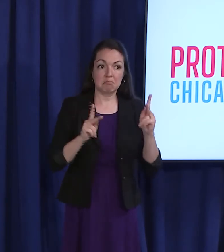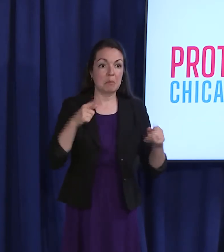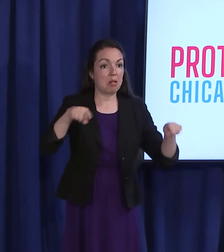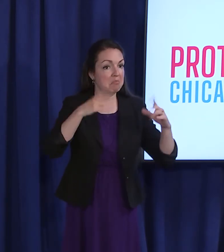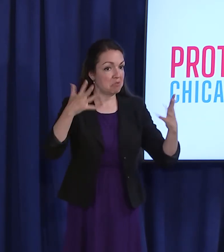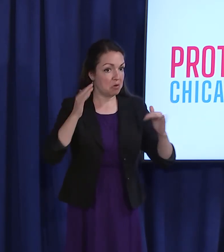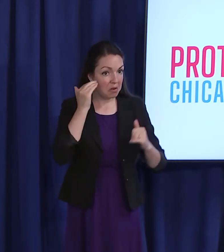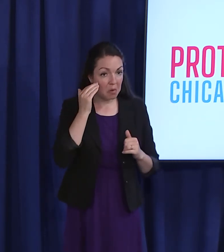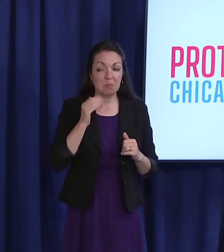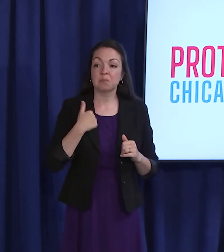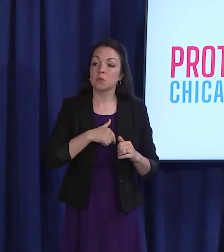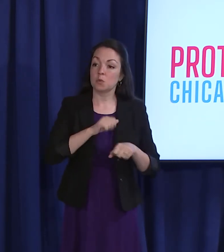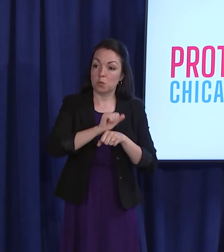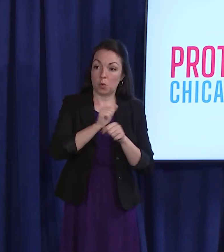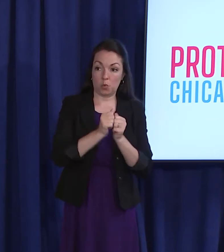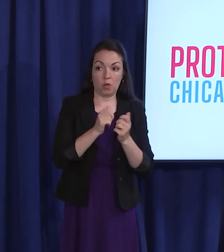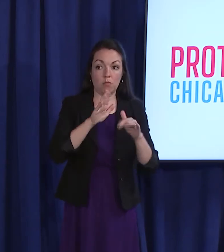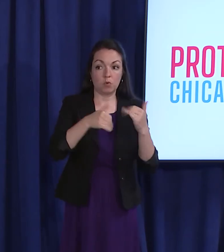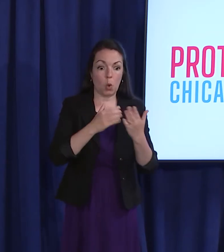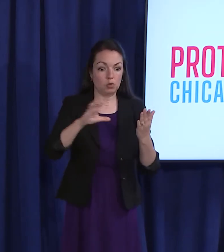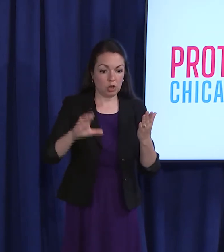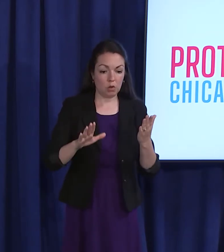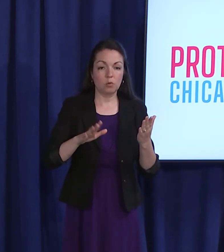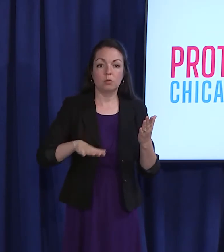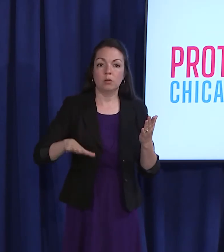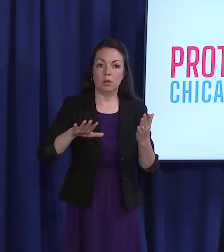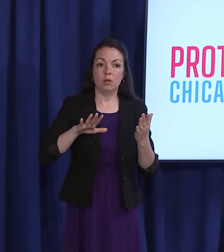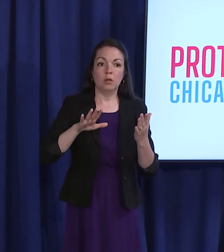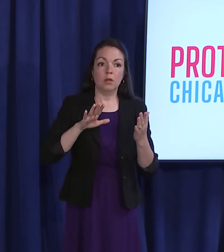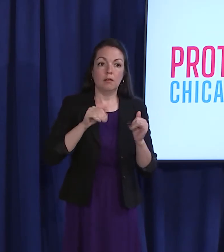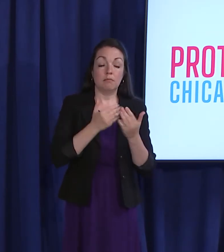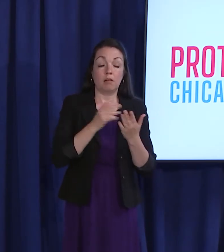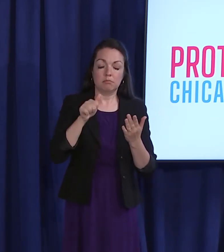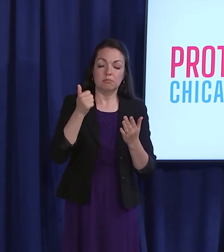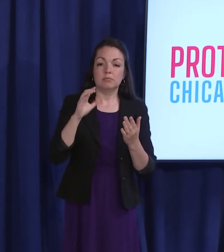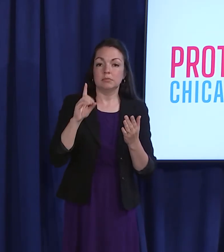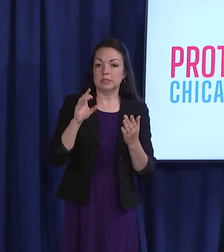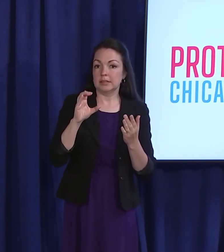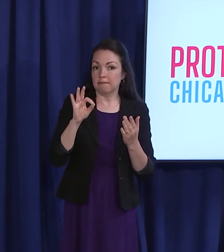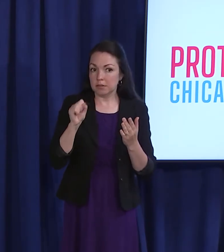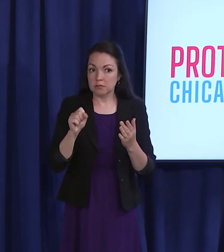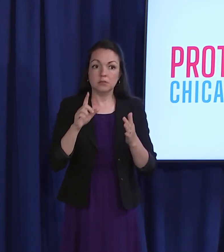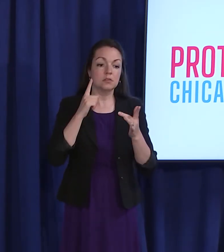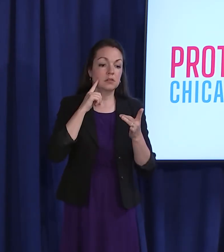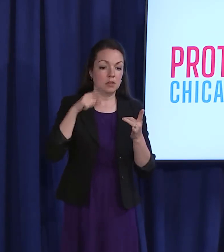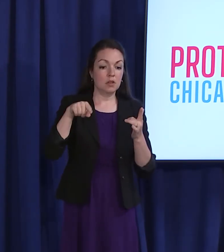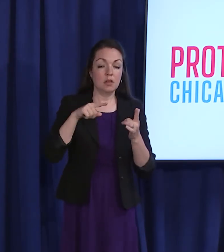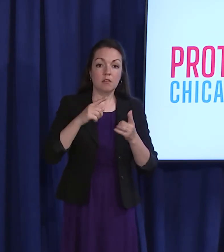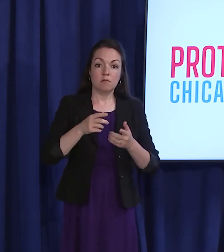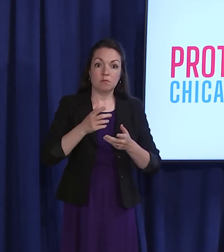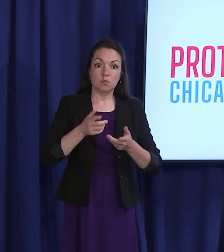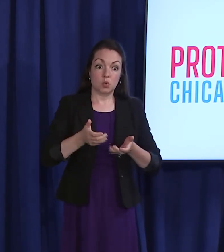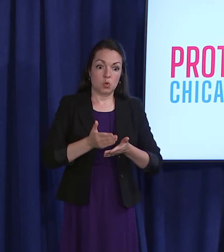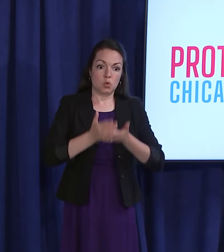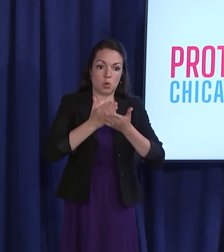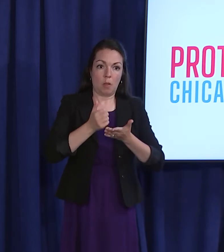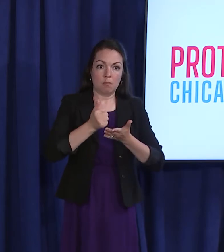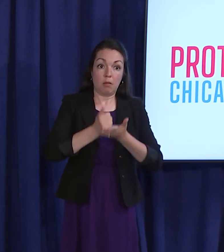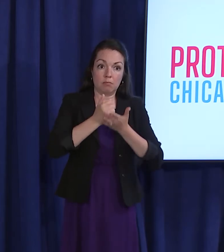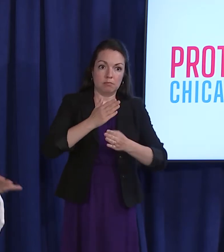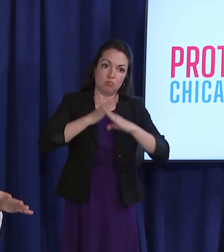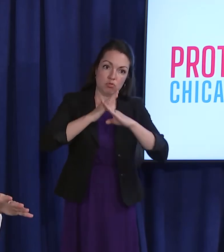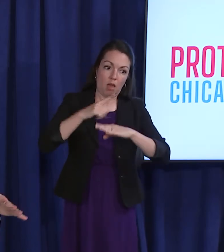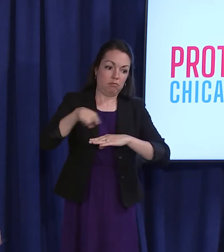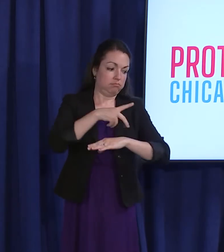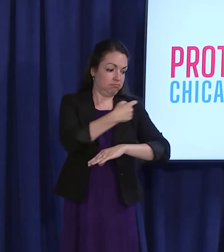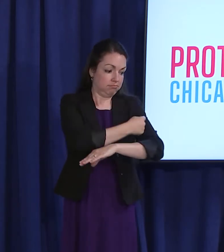Family and Support Services, All Chicago, and so many others to shield people who were experiencing experiencing homelessness. So not wait for them to get COVID,